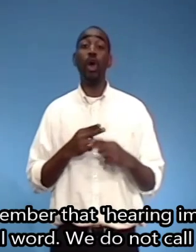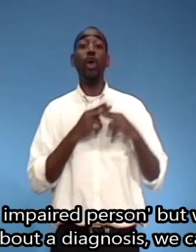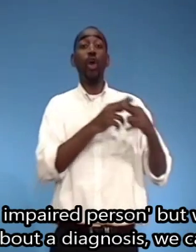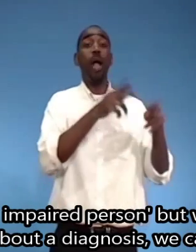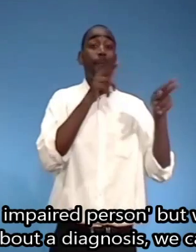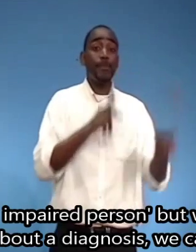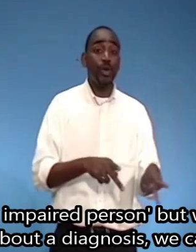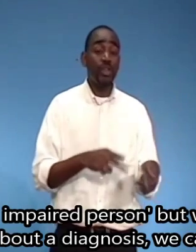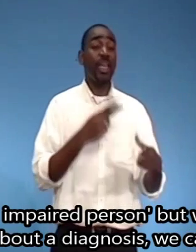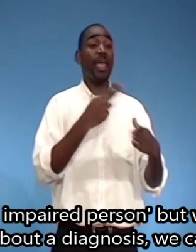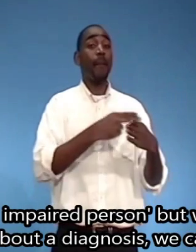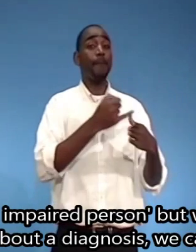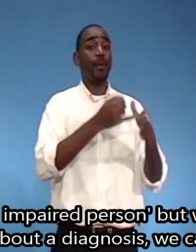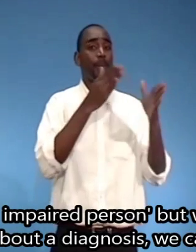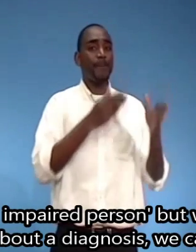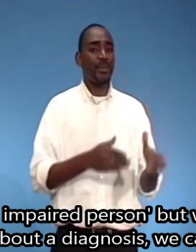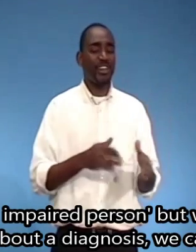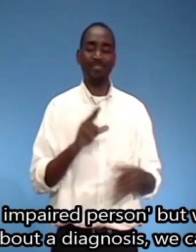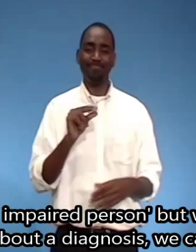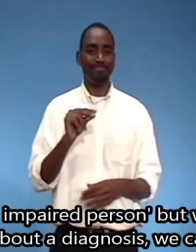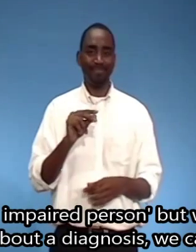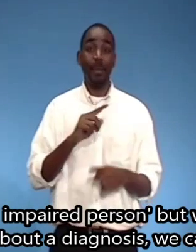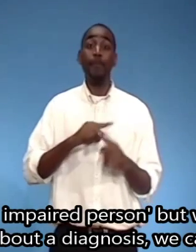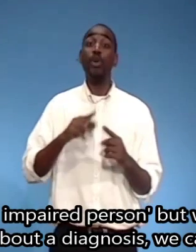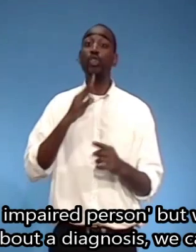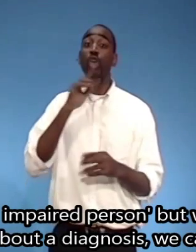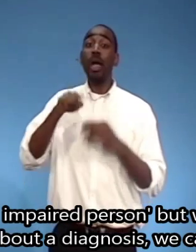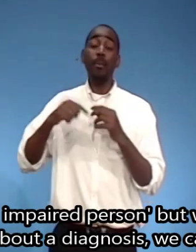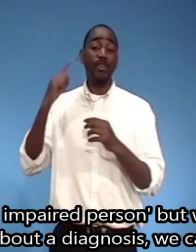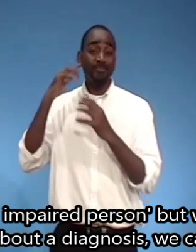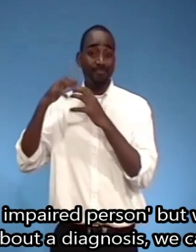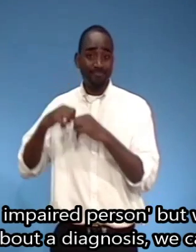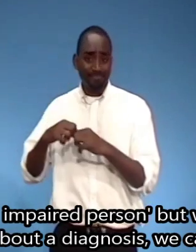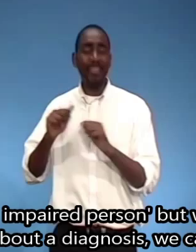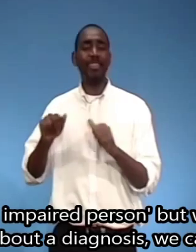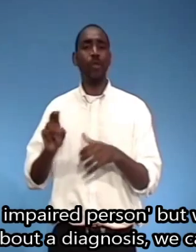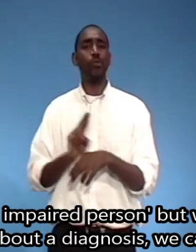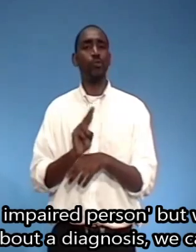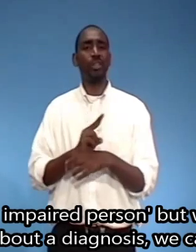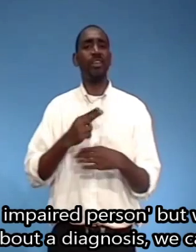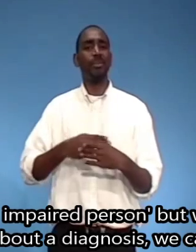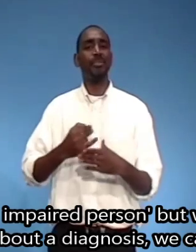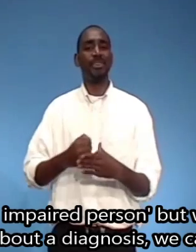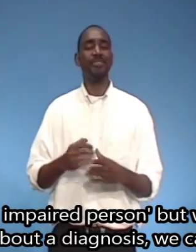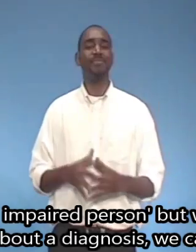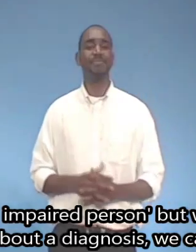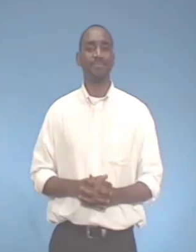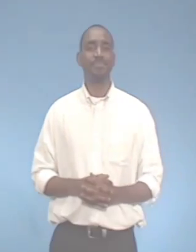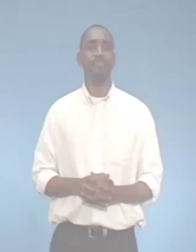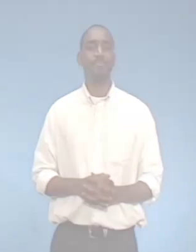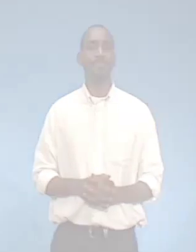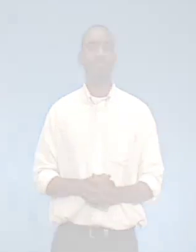We do not call a person a hearing impaired person, but when we are talking about a diagnosis, we can use it.